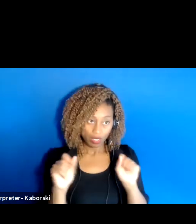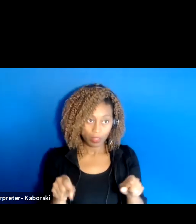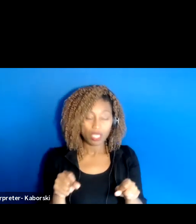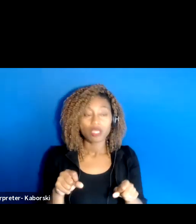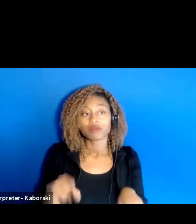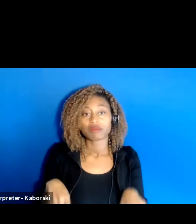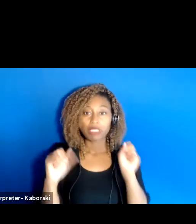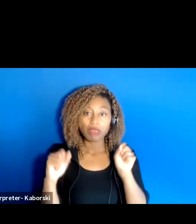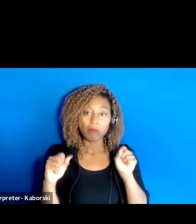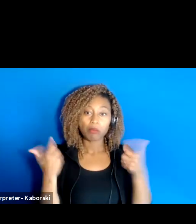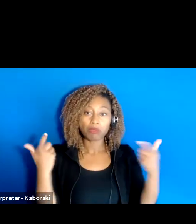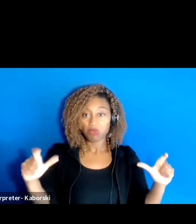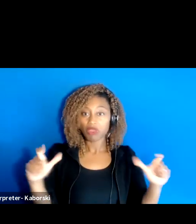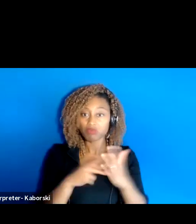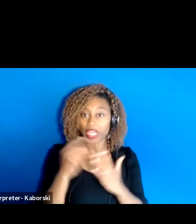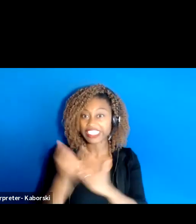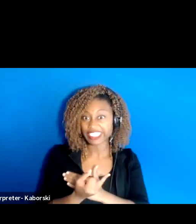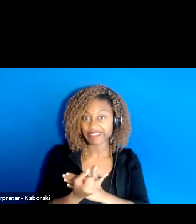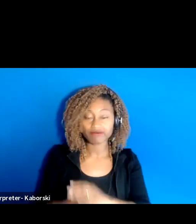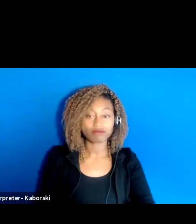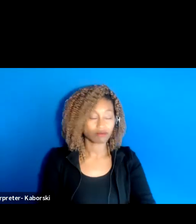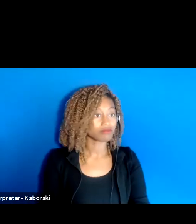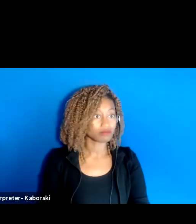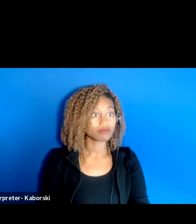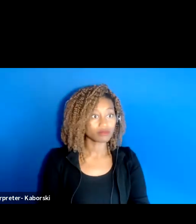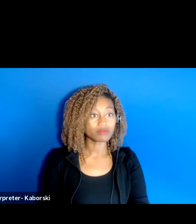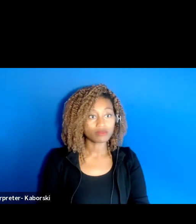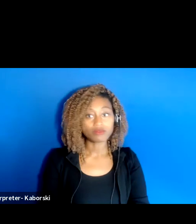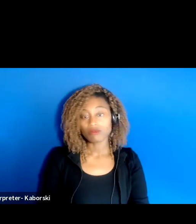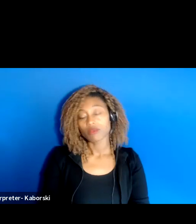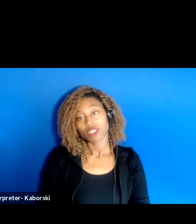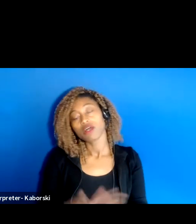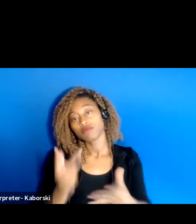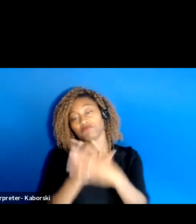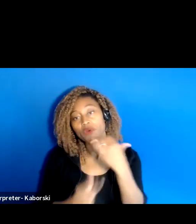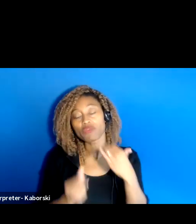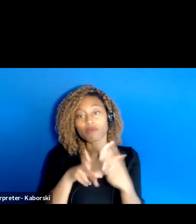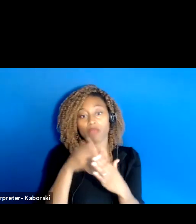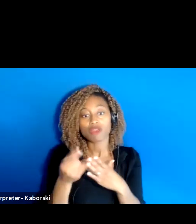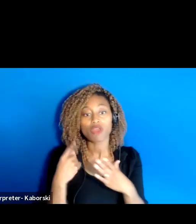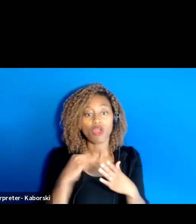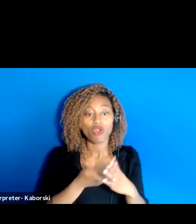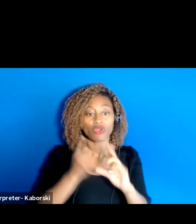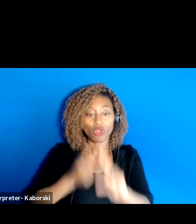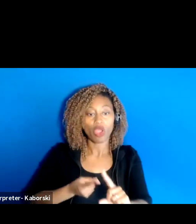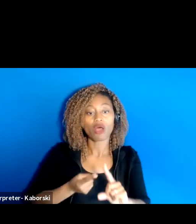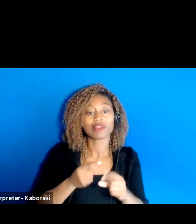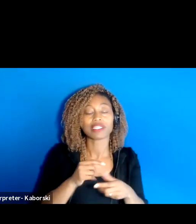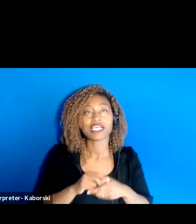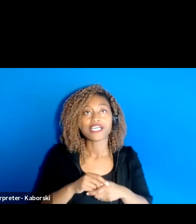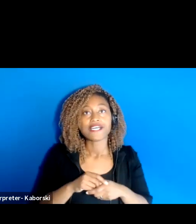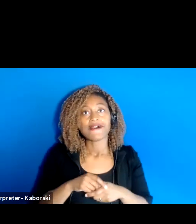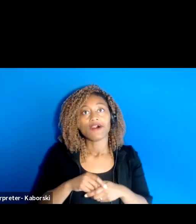large projects. And in both of those projects, the goal was we were going to be looking at